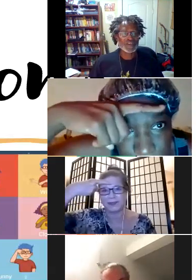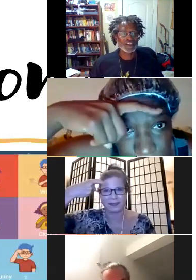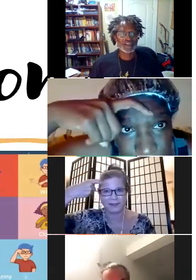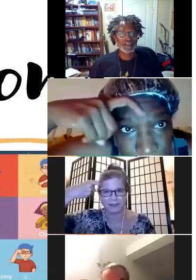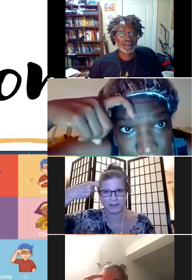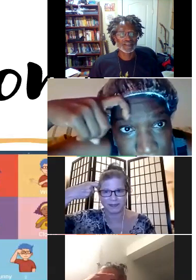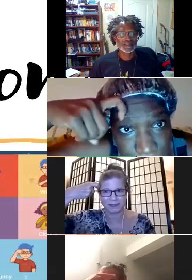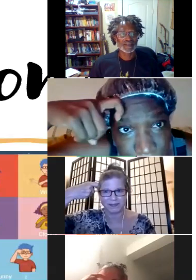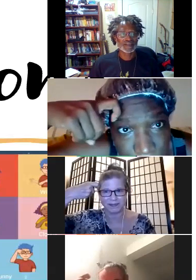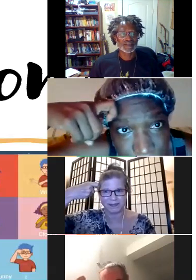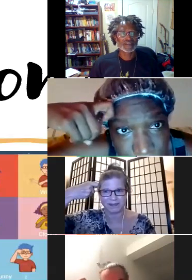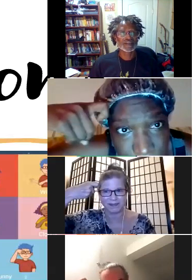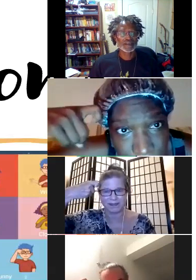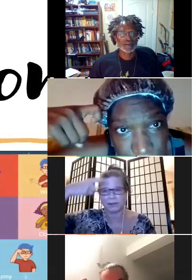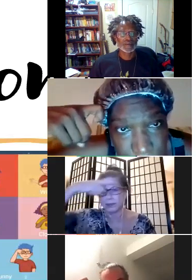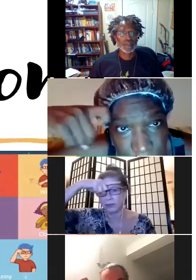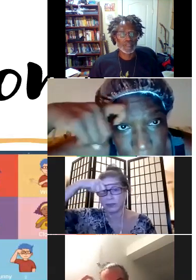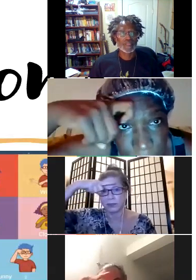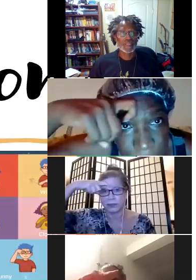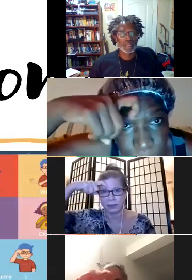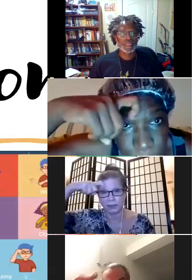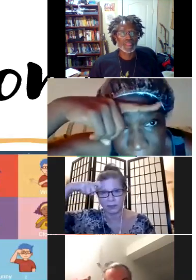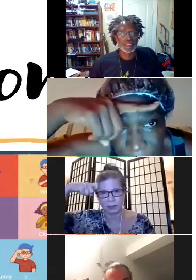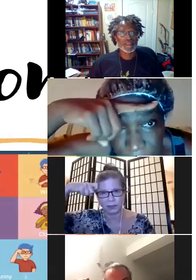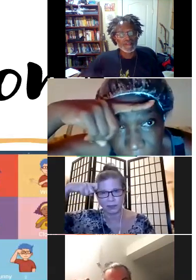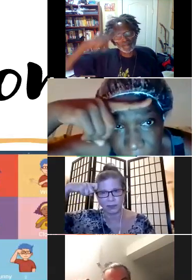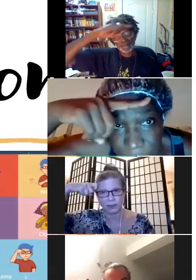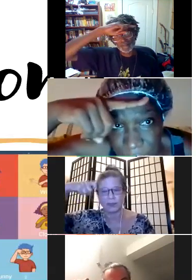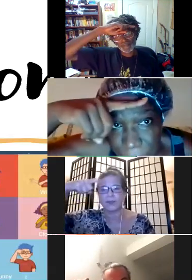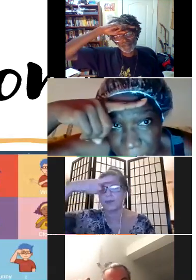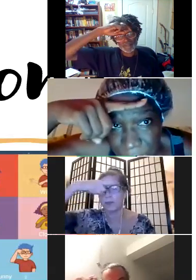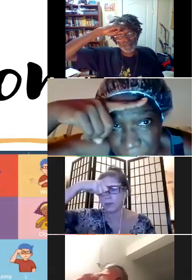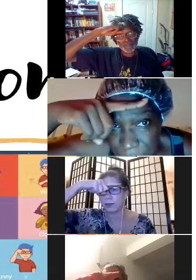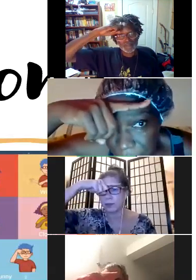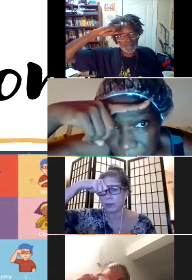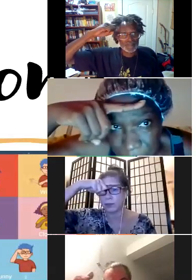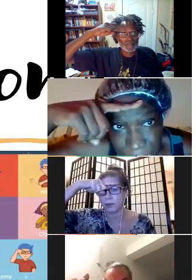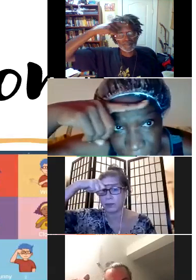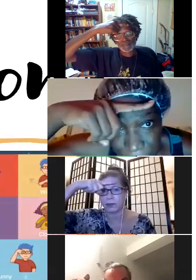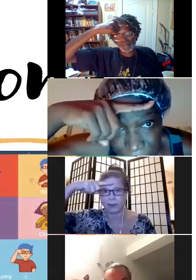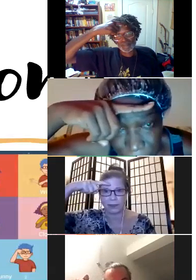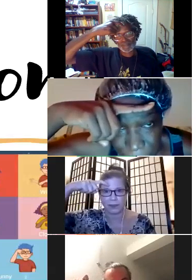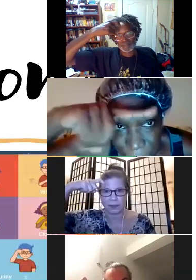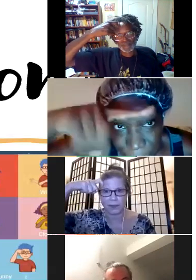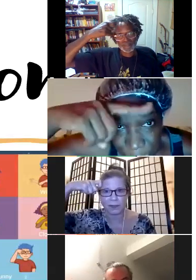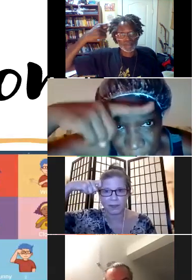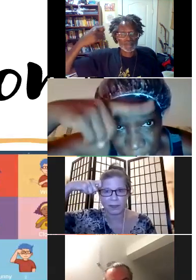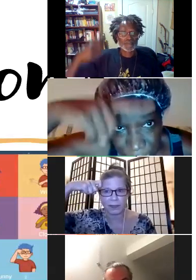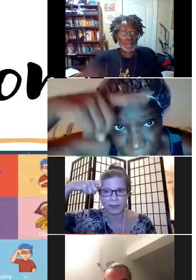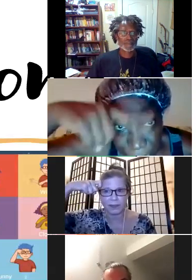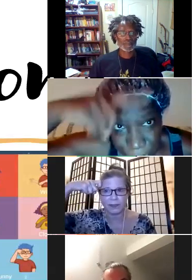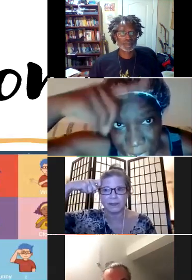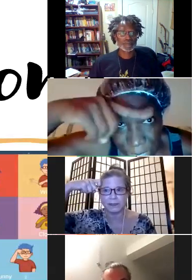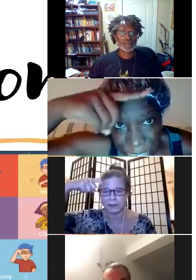your forehead. Summer, this way, you can see it's like my finger